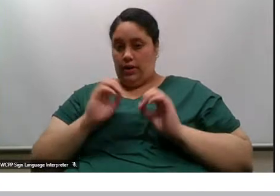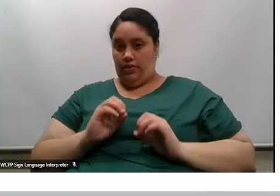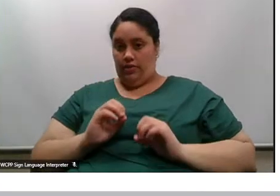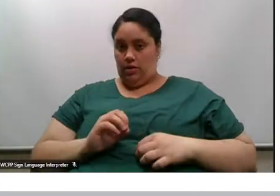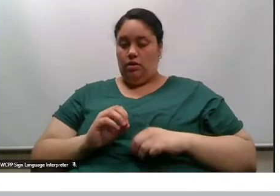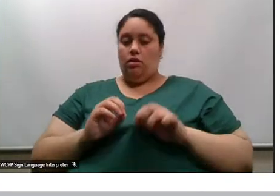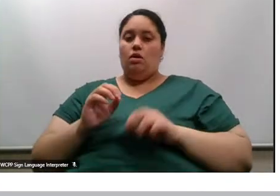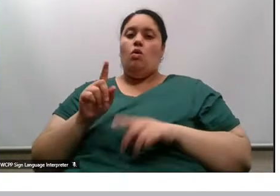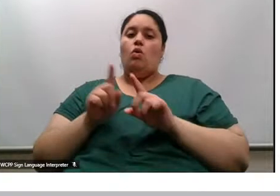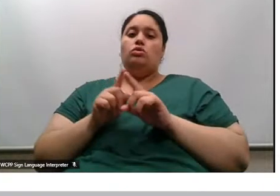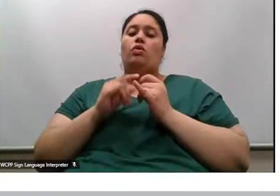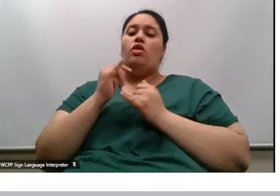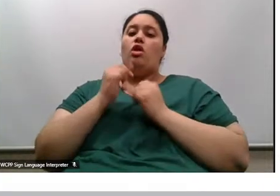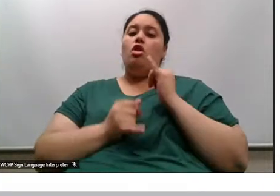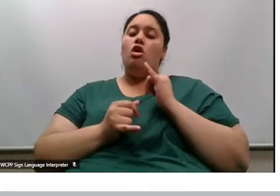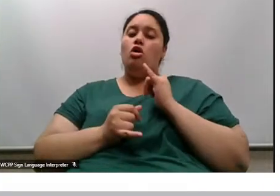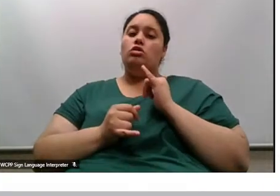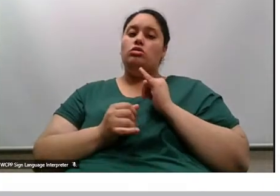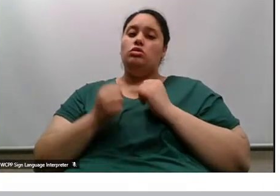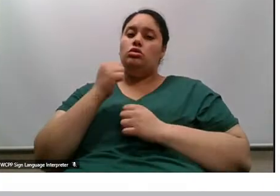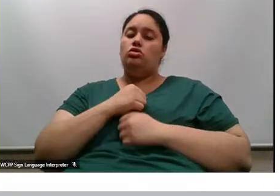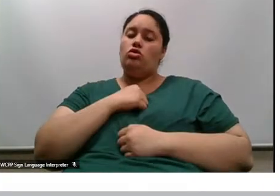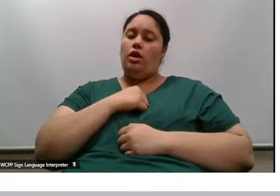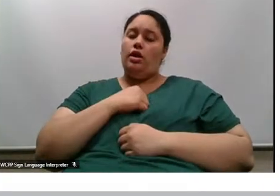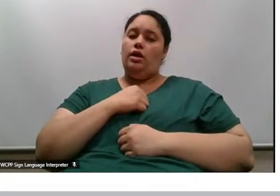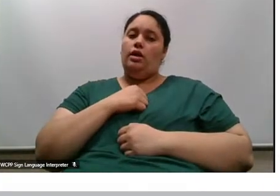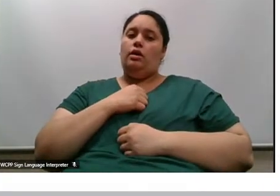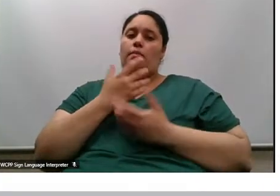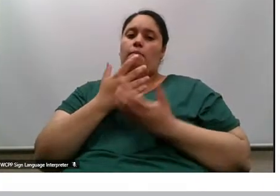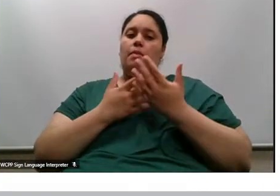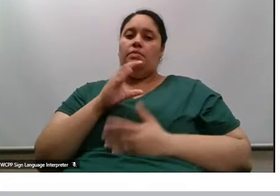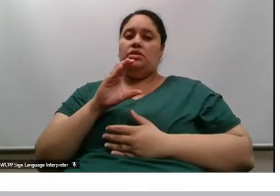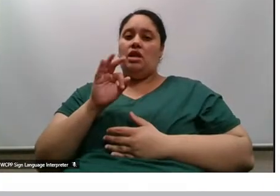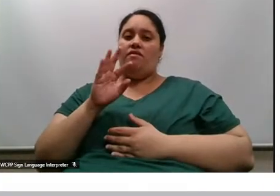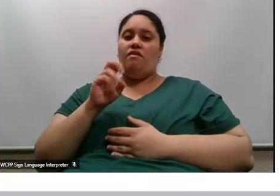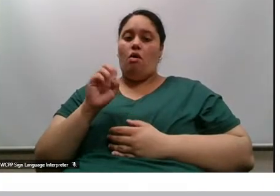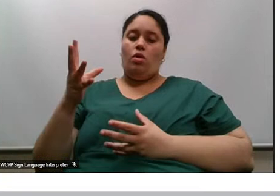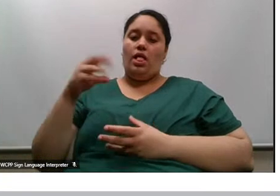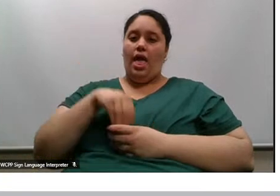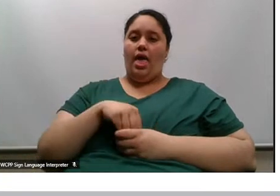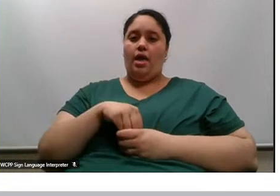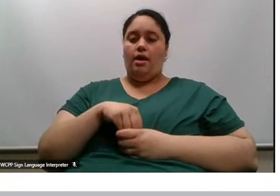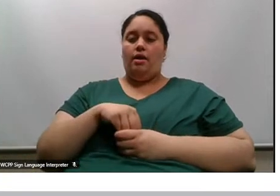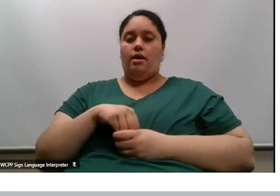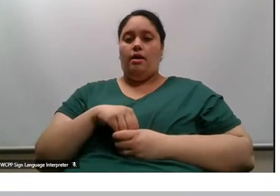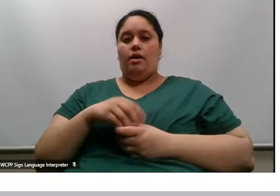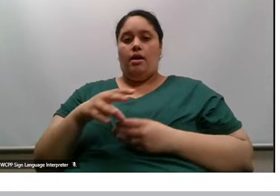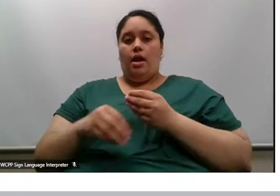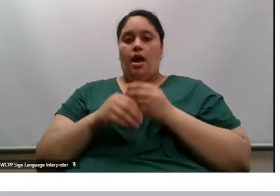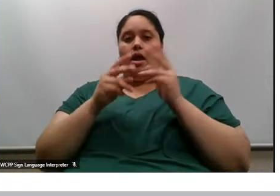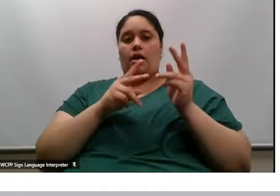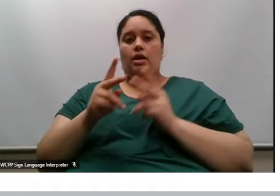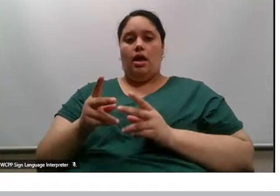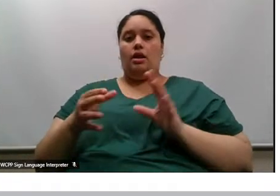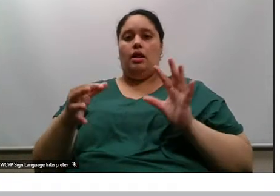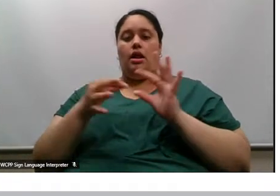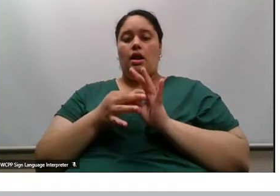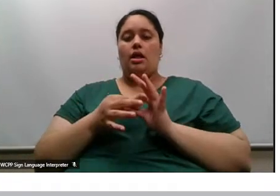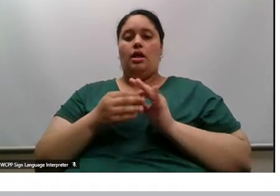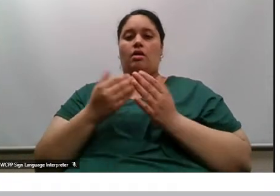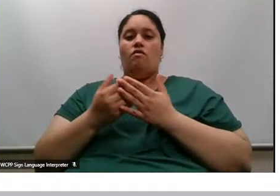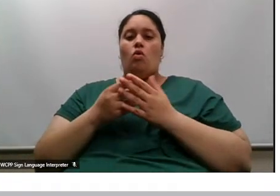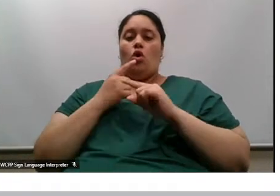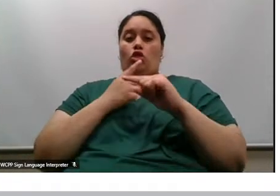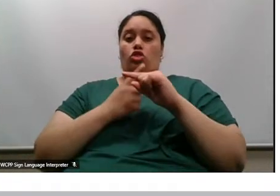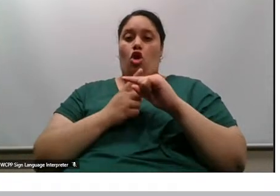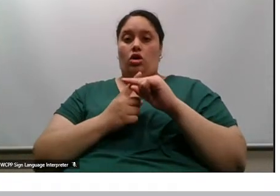the last, perhaps the CFO will come in again. is in relation to the target,